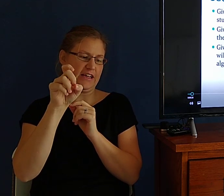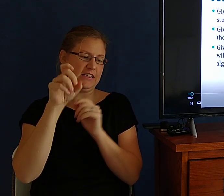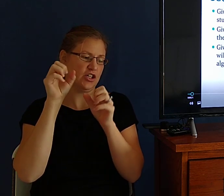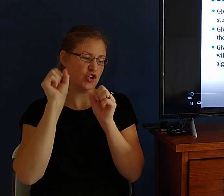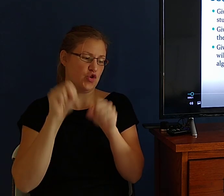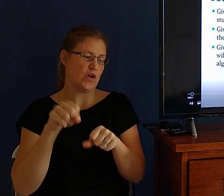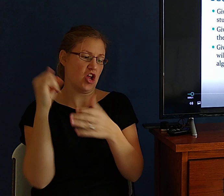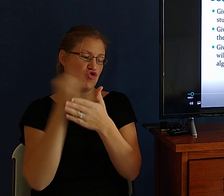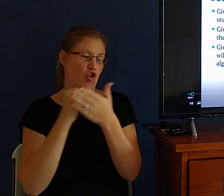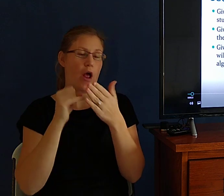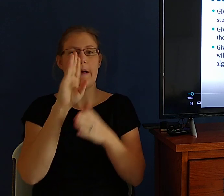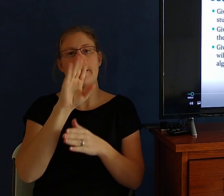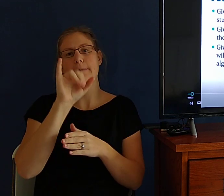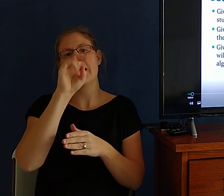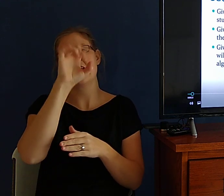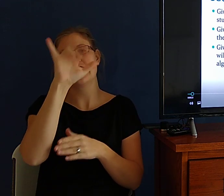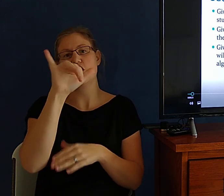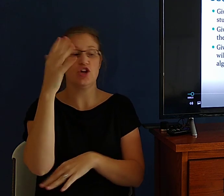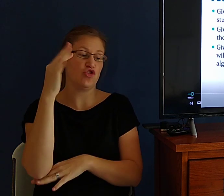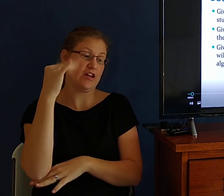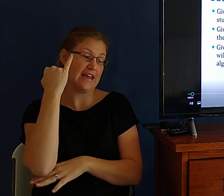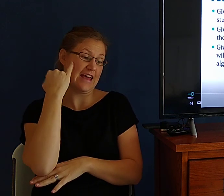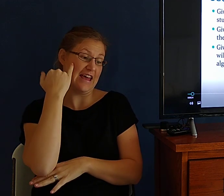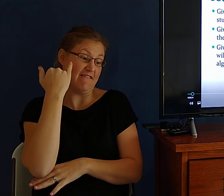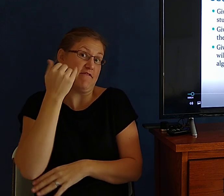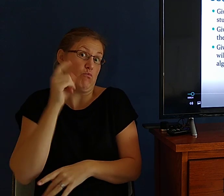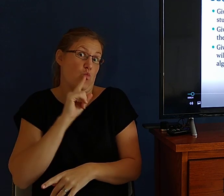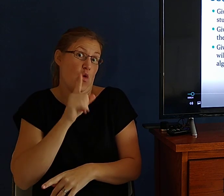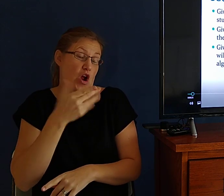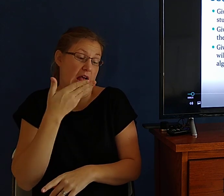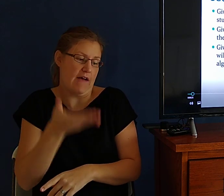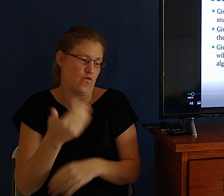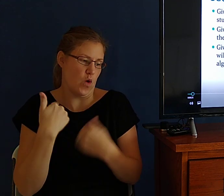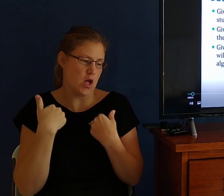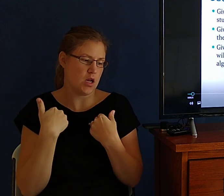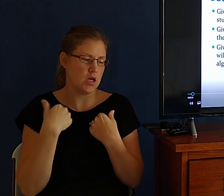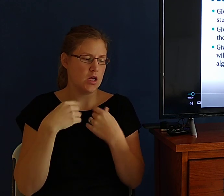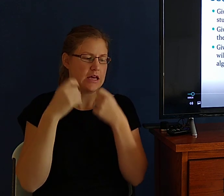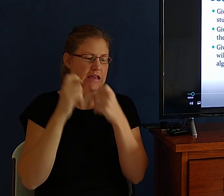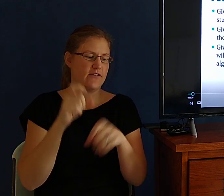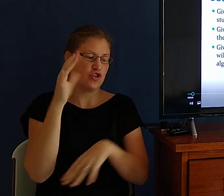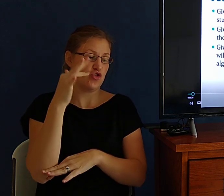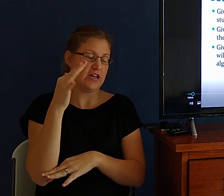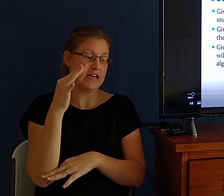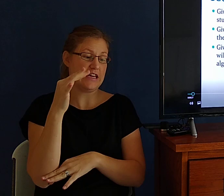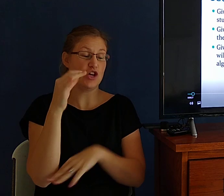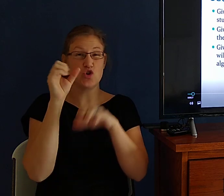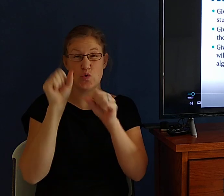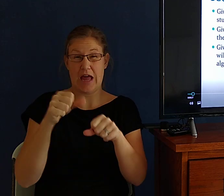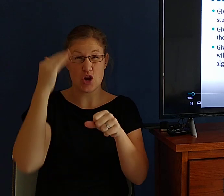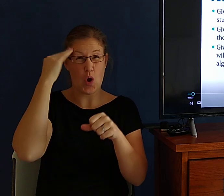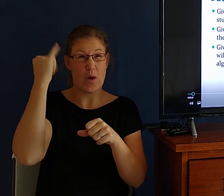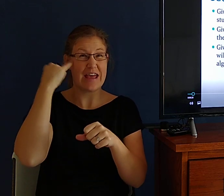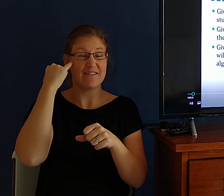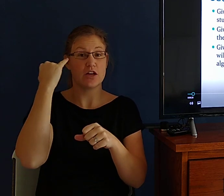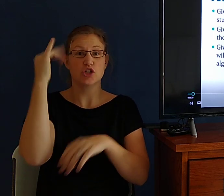a binary tree if it's any. Given a tree, you will be able to determine if the tree is balanced or not.